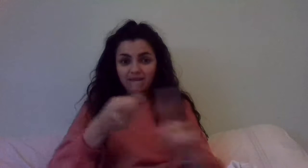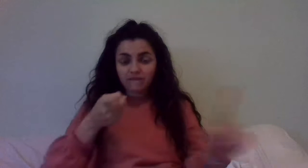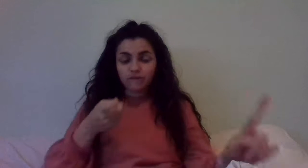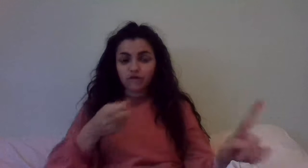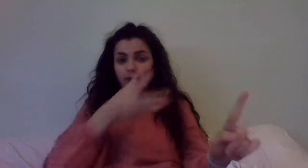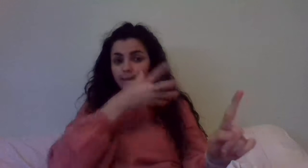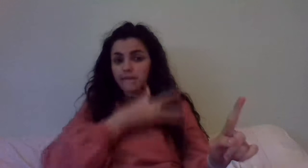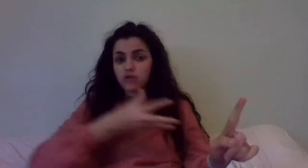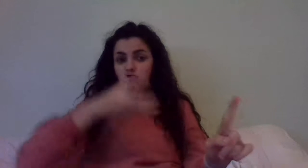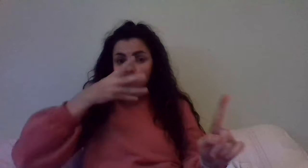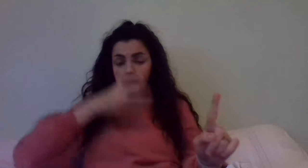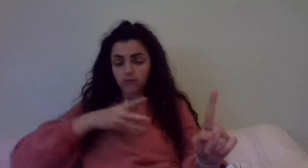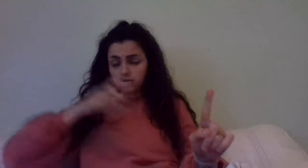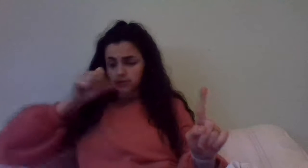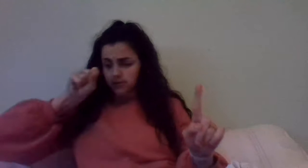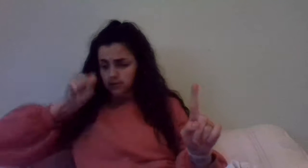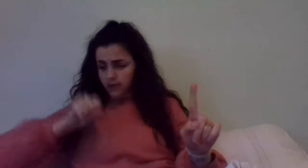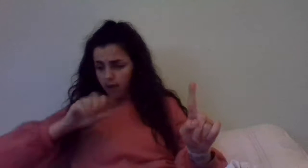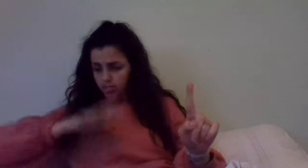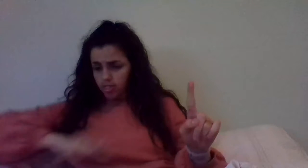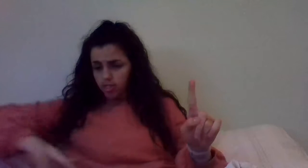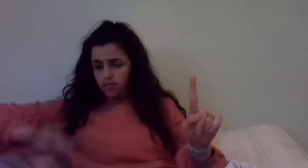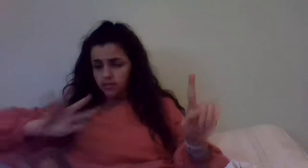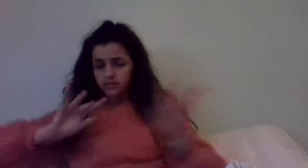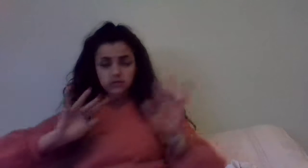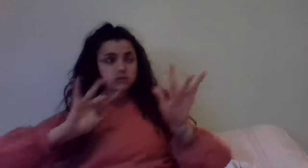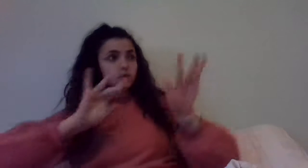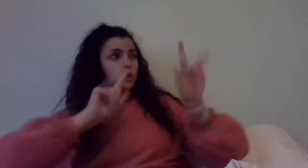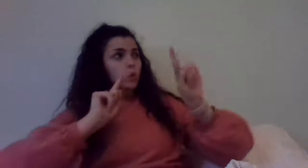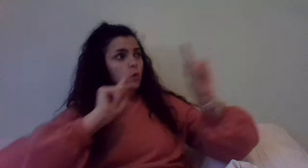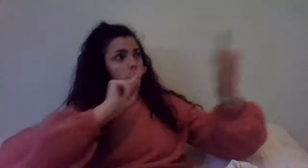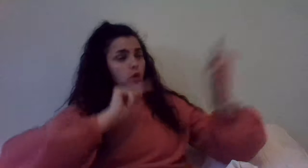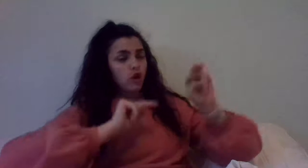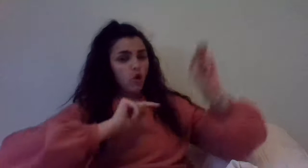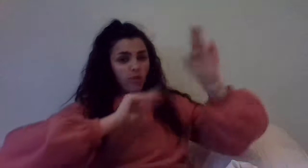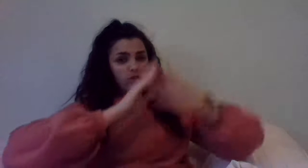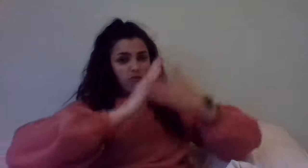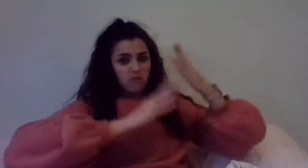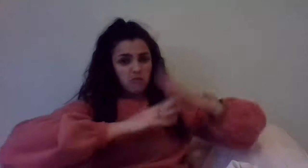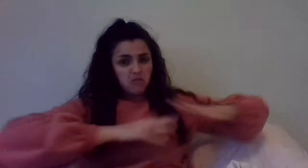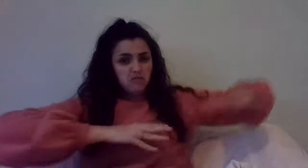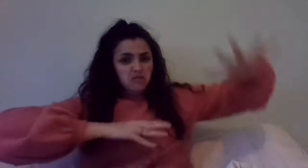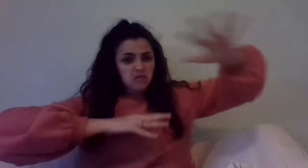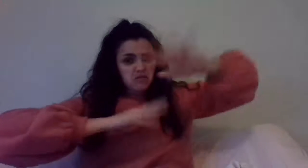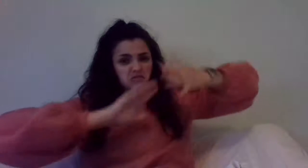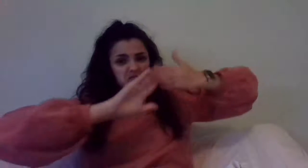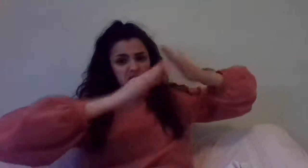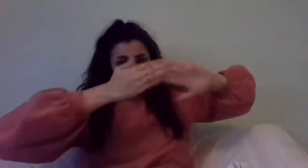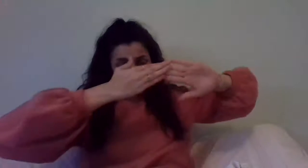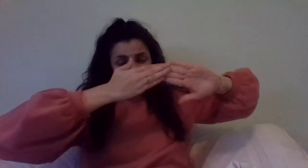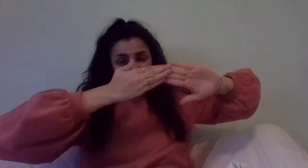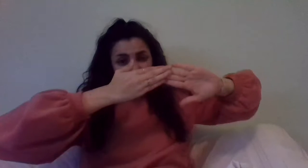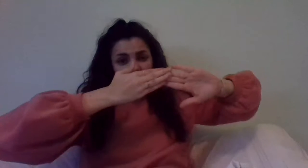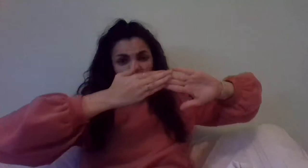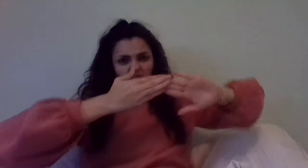of the southern part of the United States to the northern urban centers. He almost anticipates, he is